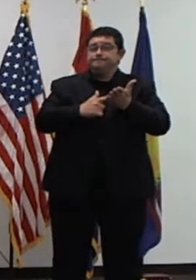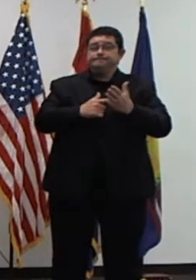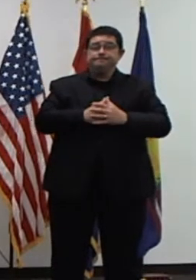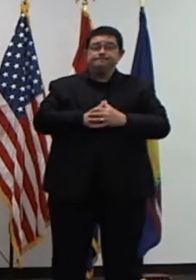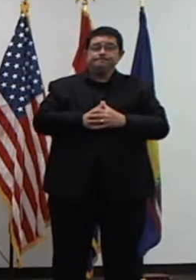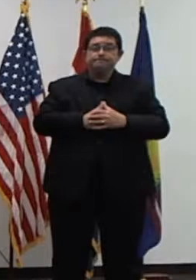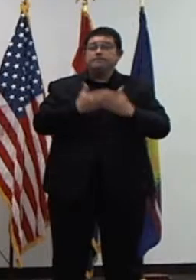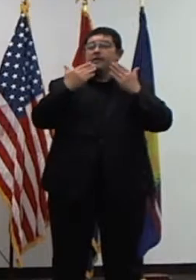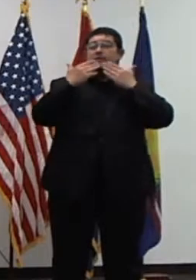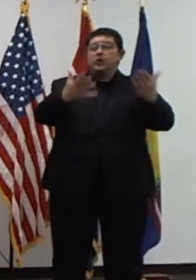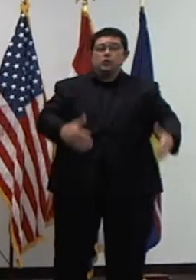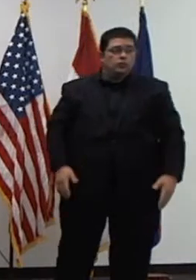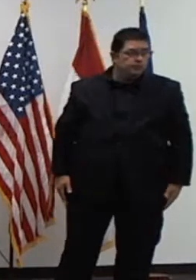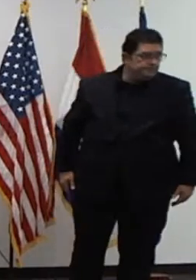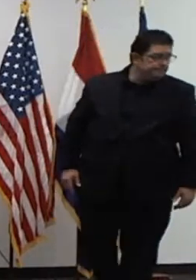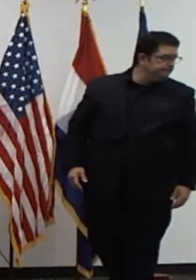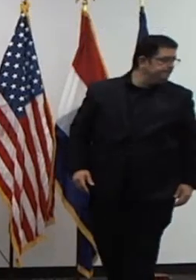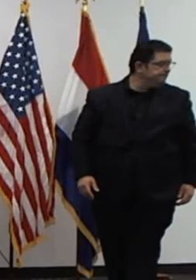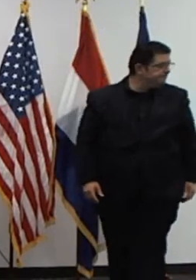Thank you.